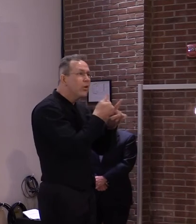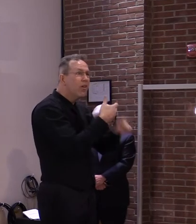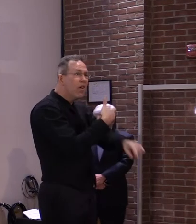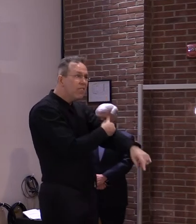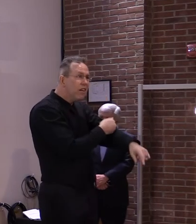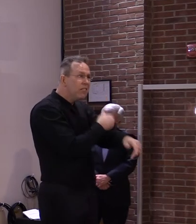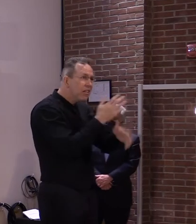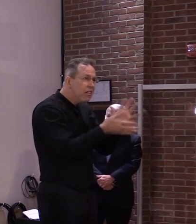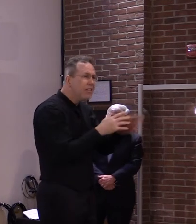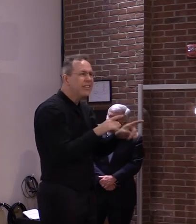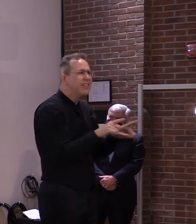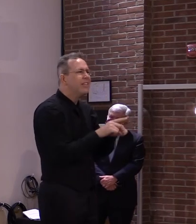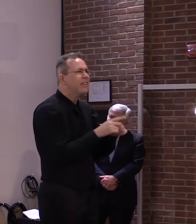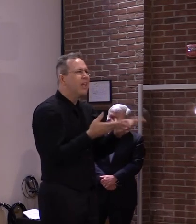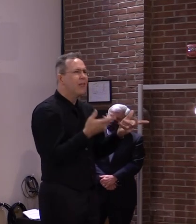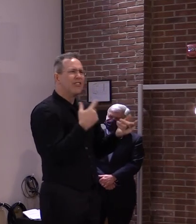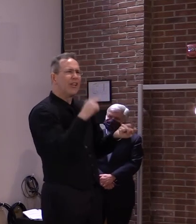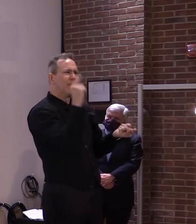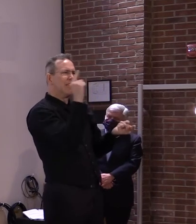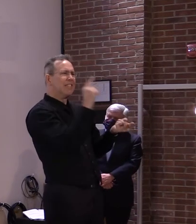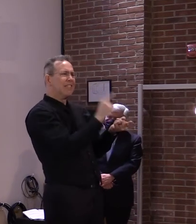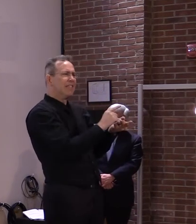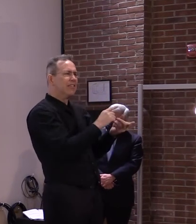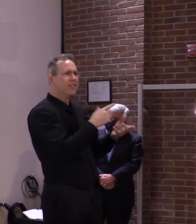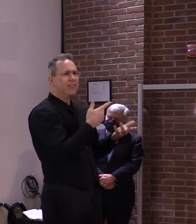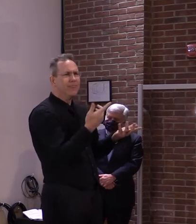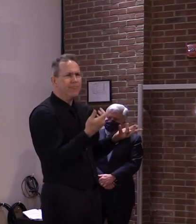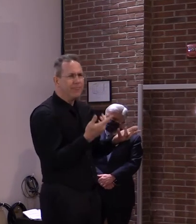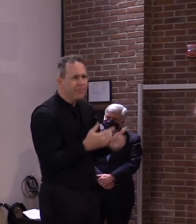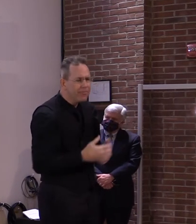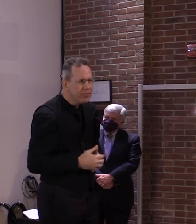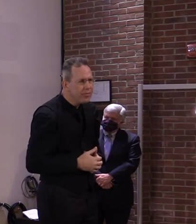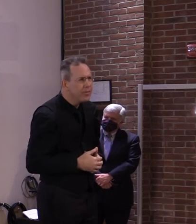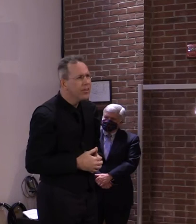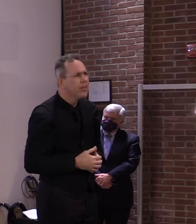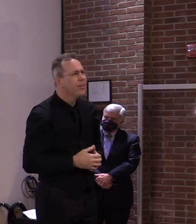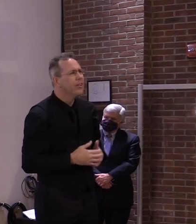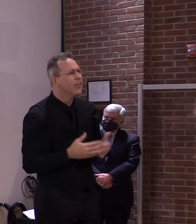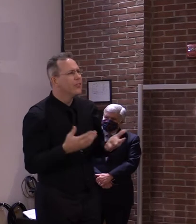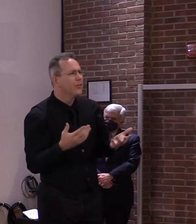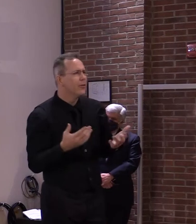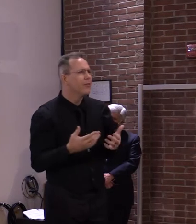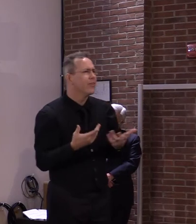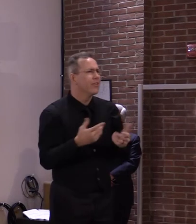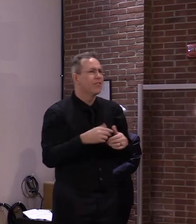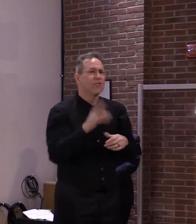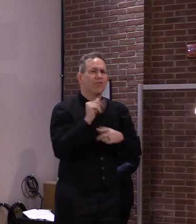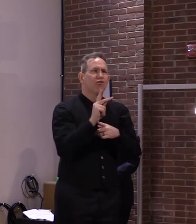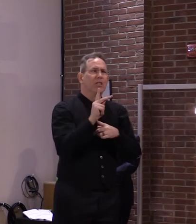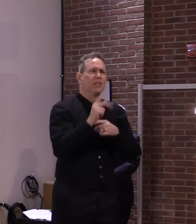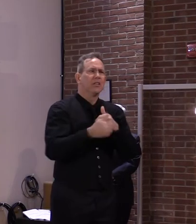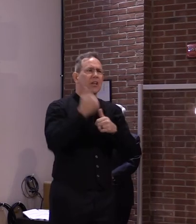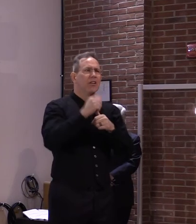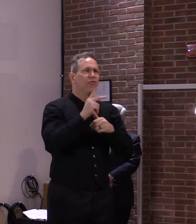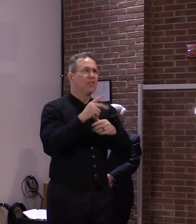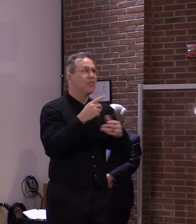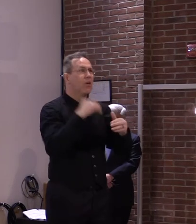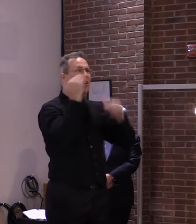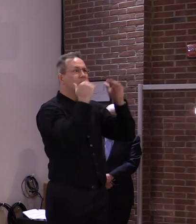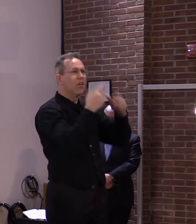conditions suppress their immune system and the requests are as your final phrase